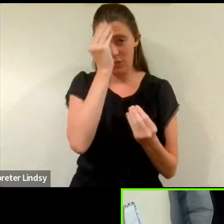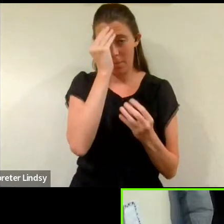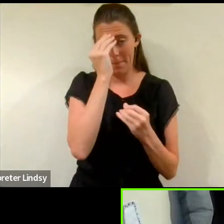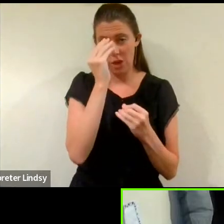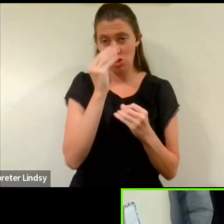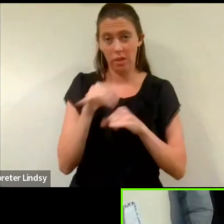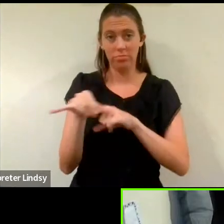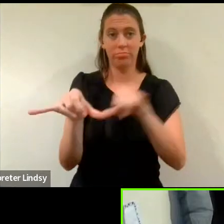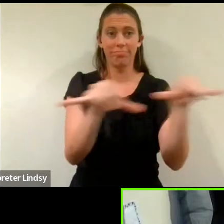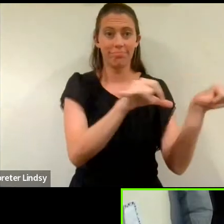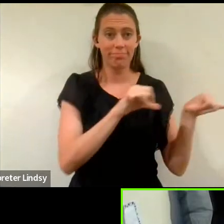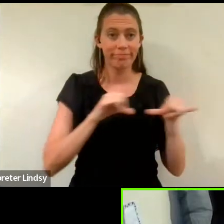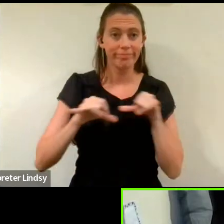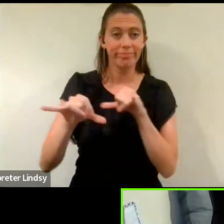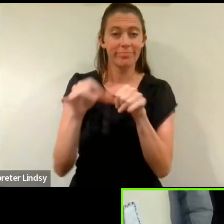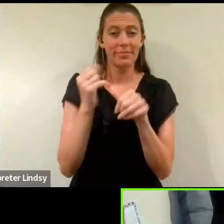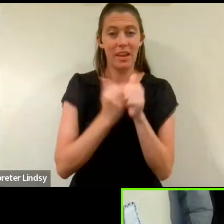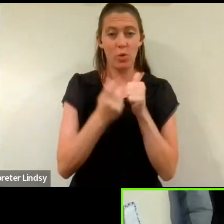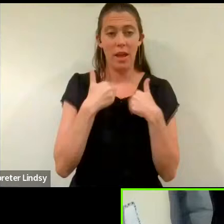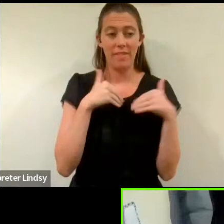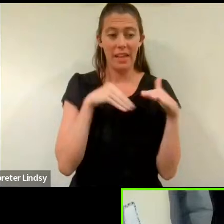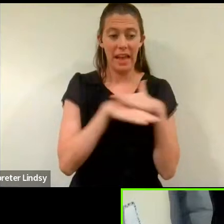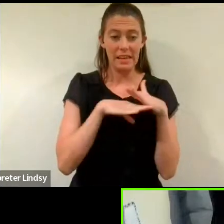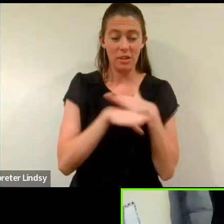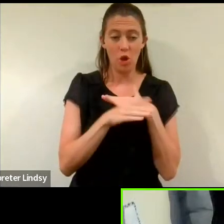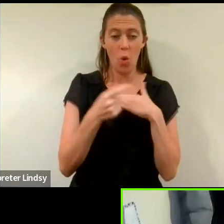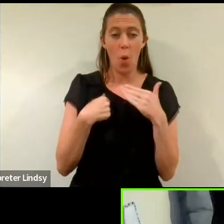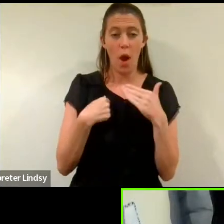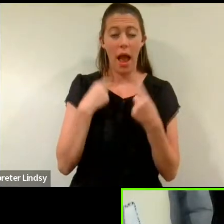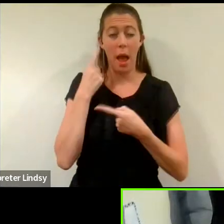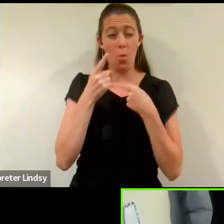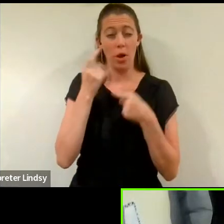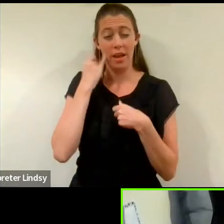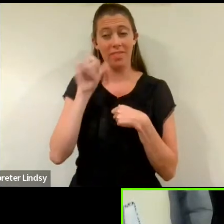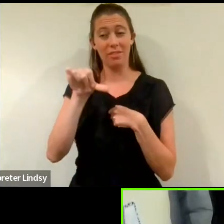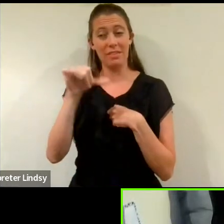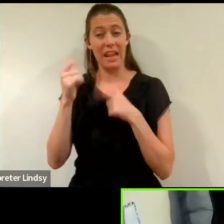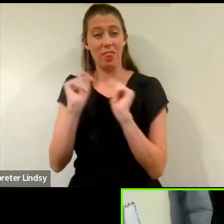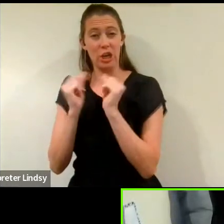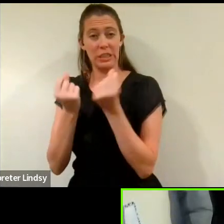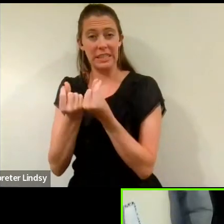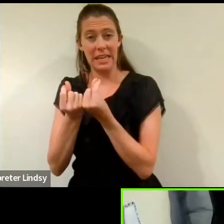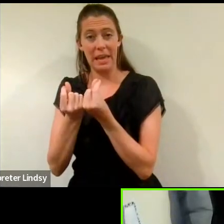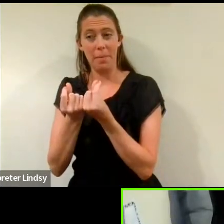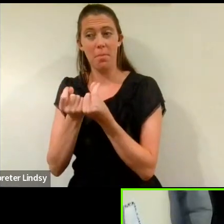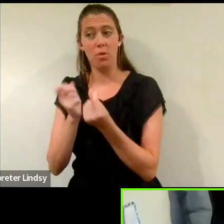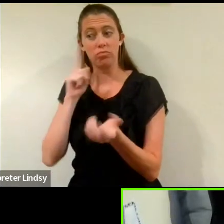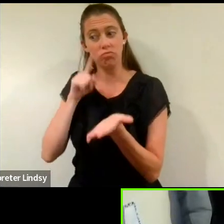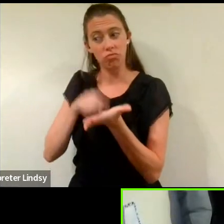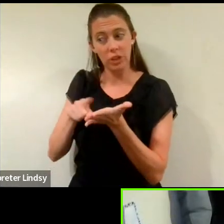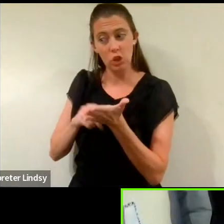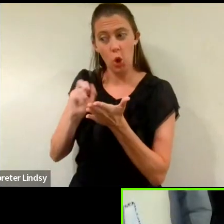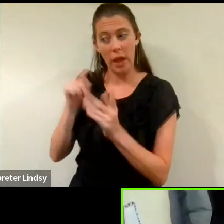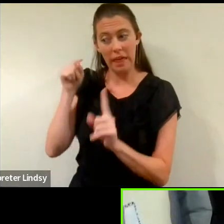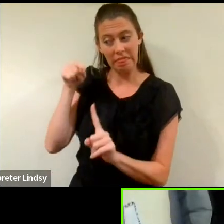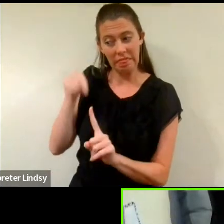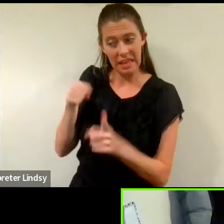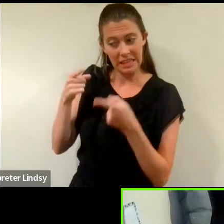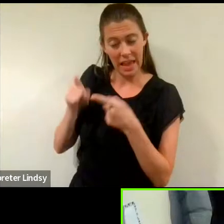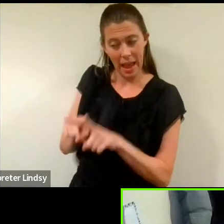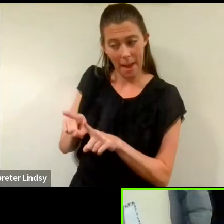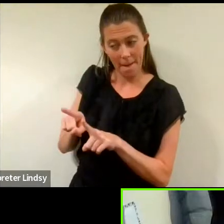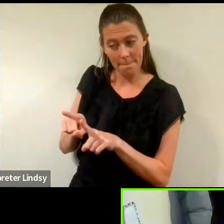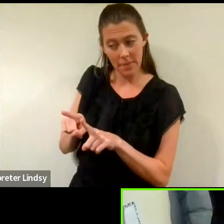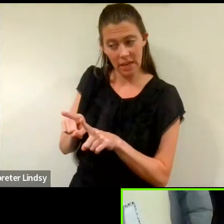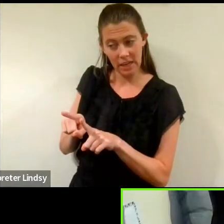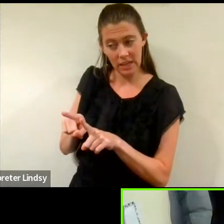works with, okay, this is what the thing is, versus a team works together and then doesn't contact